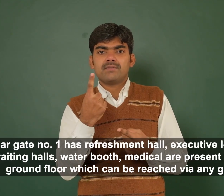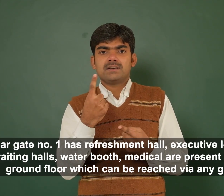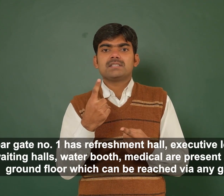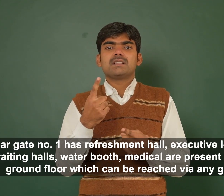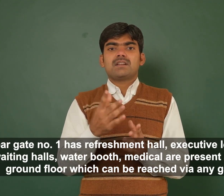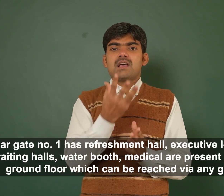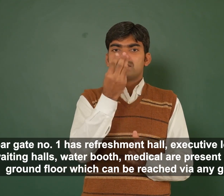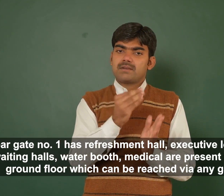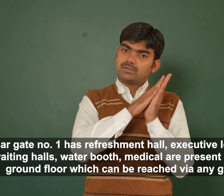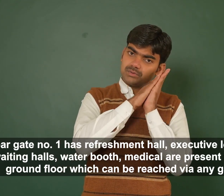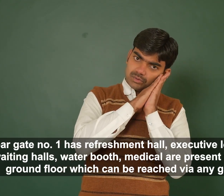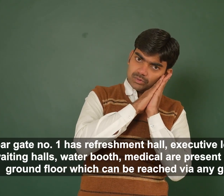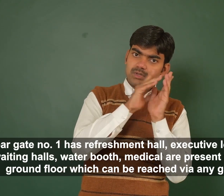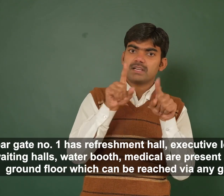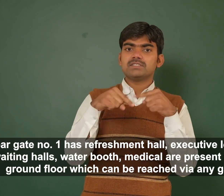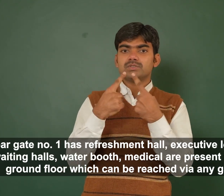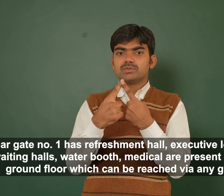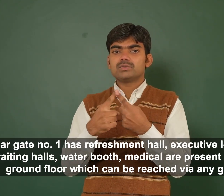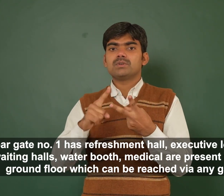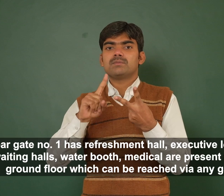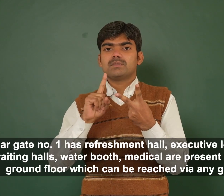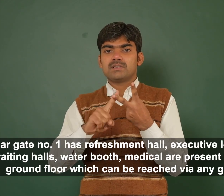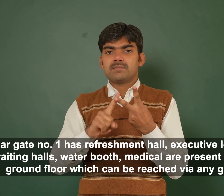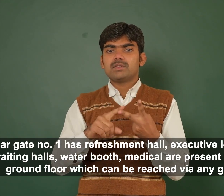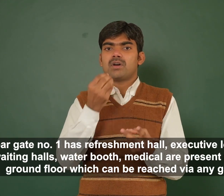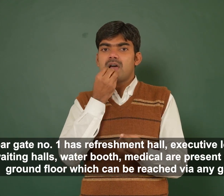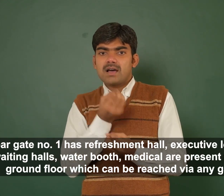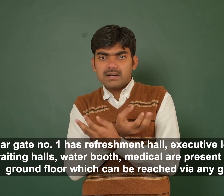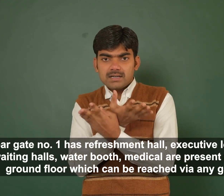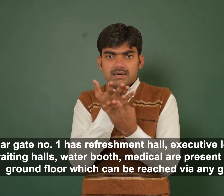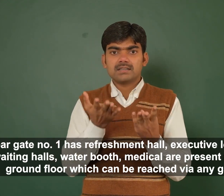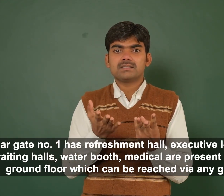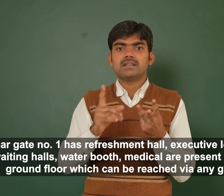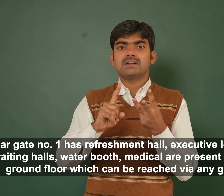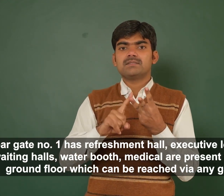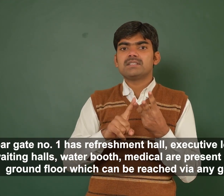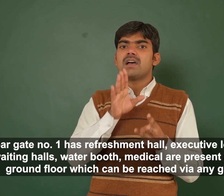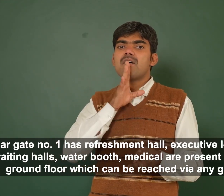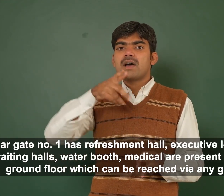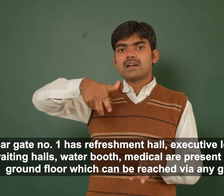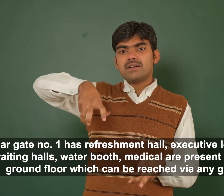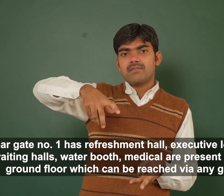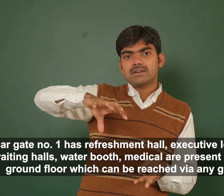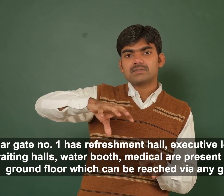booth, medical are present at the ground floor, which can be reached via any gate.